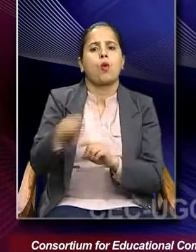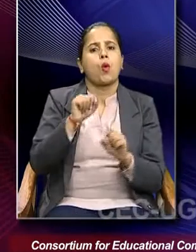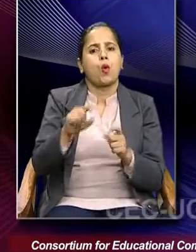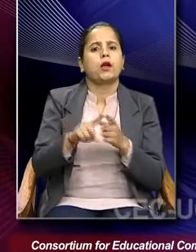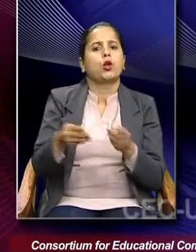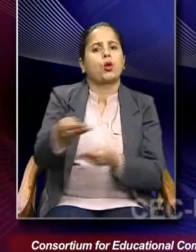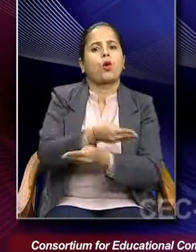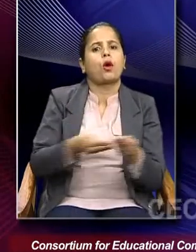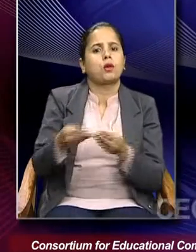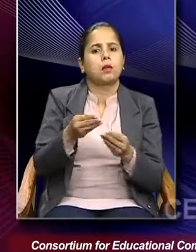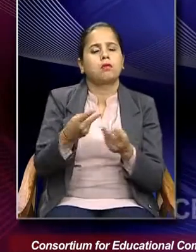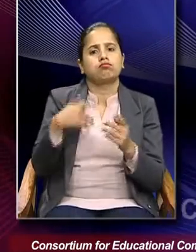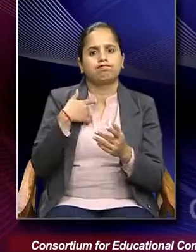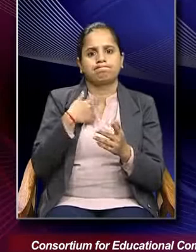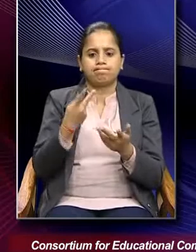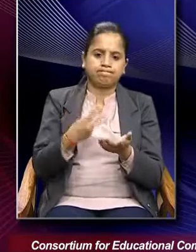economic positions.